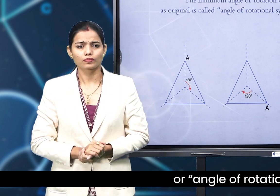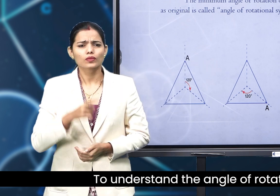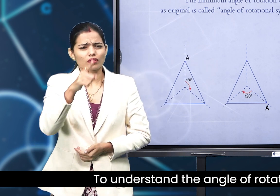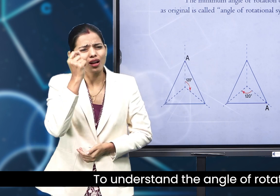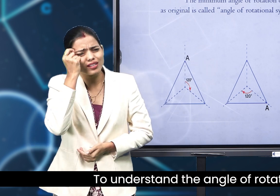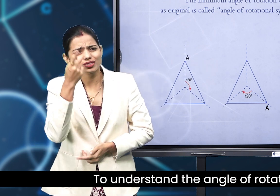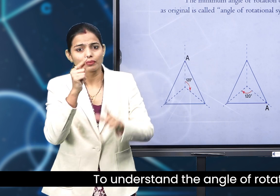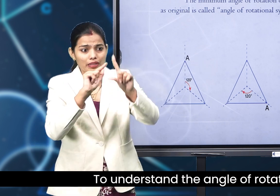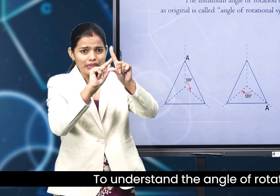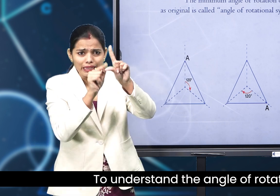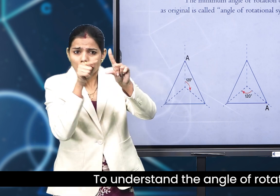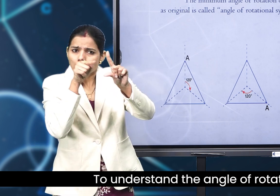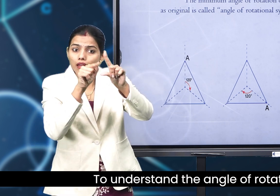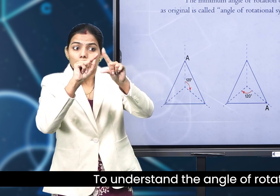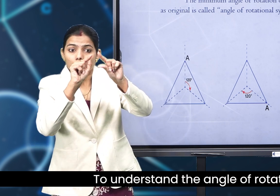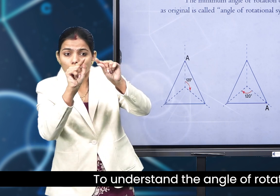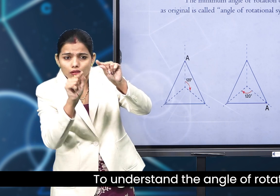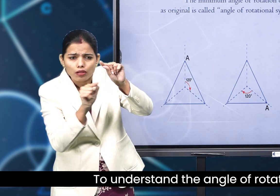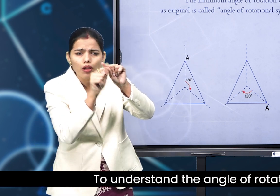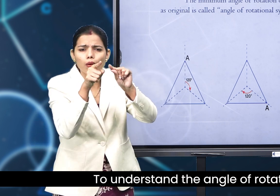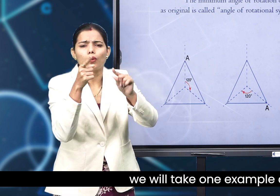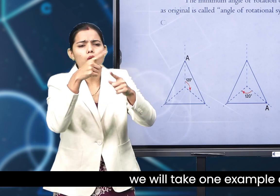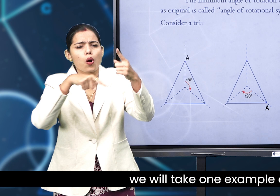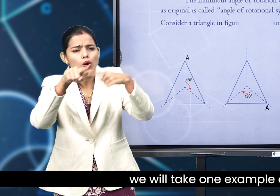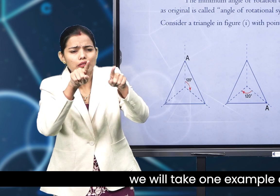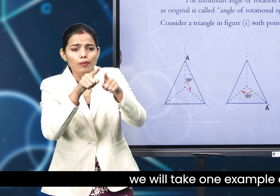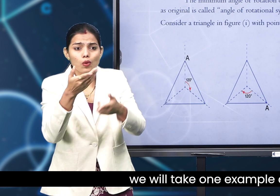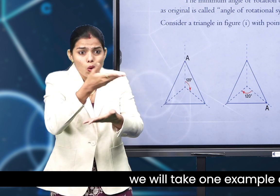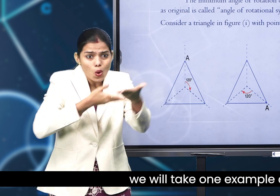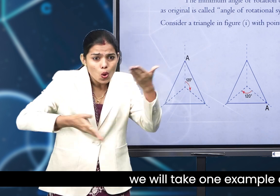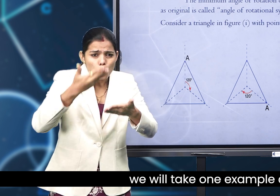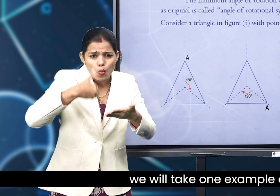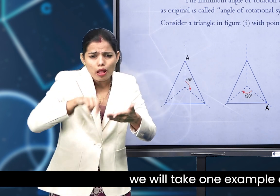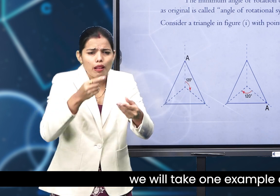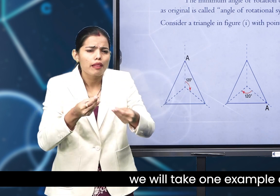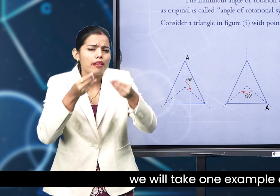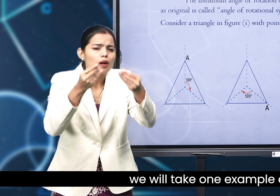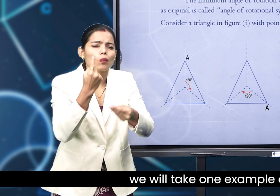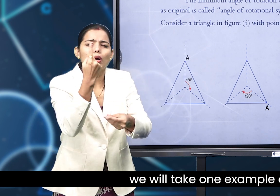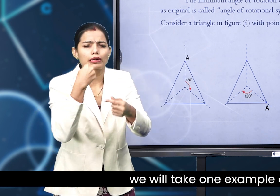To understand the angle of rotational symmetry, we will take one example of triangle.